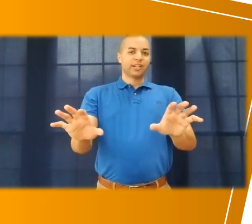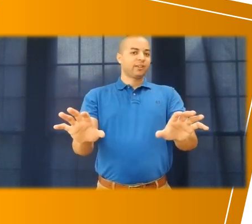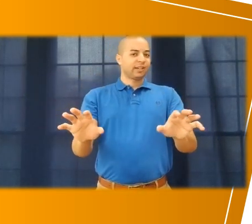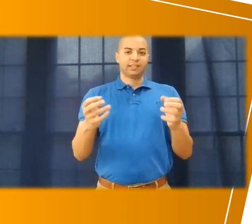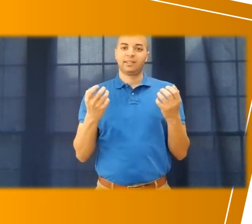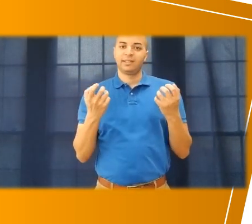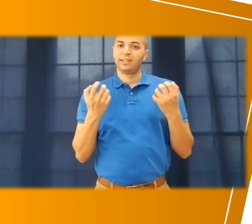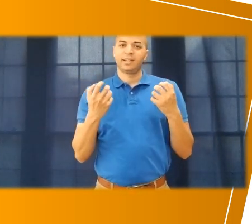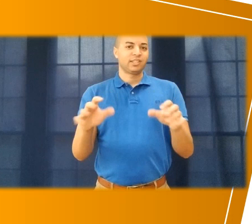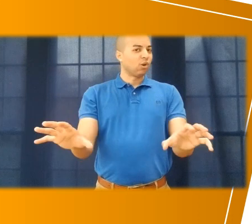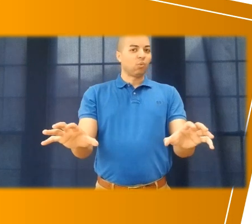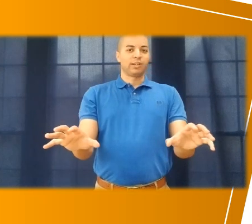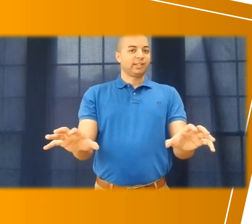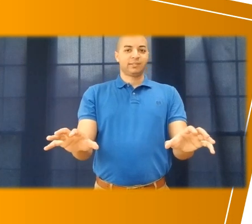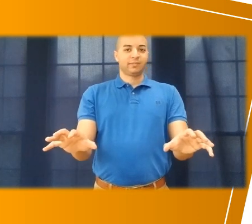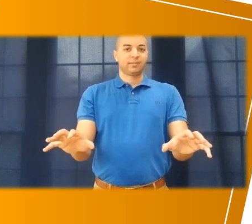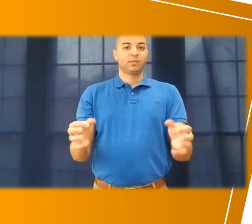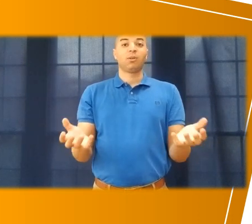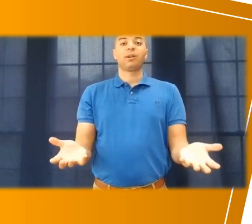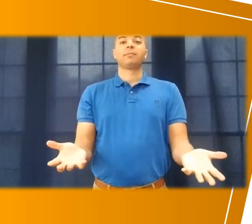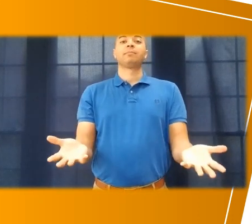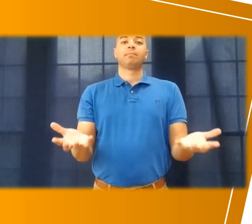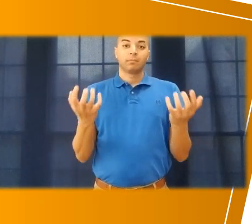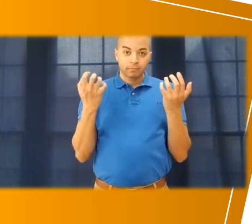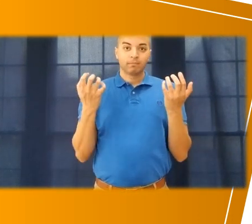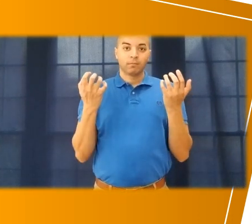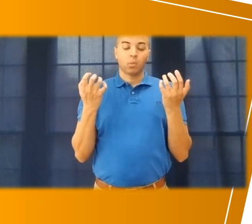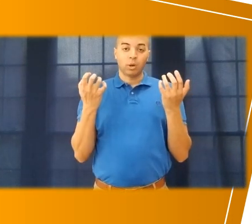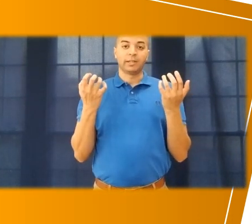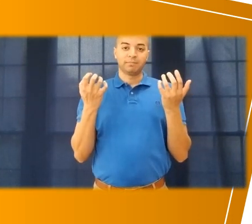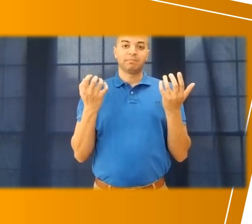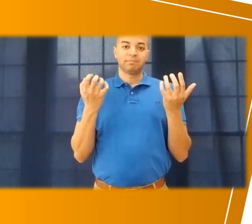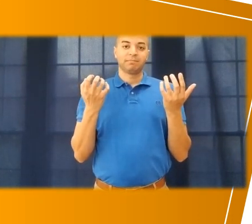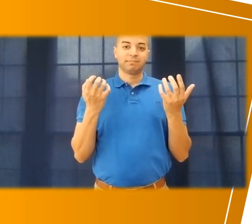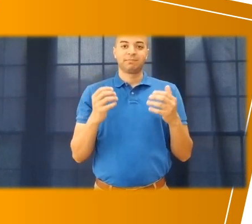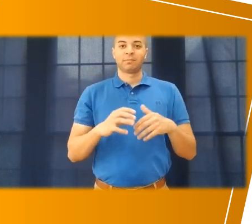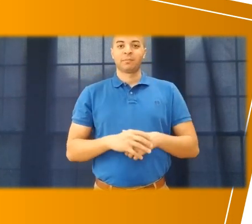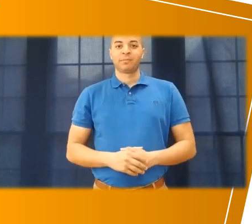and shake your head. Like, don't want it. Or want.